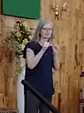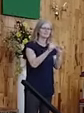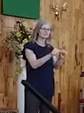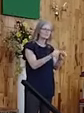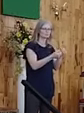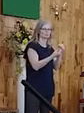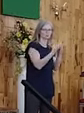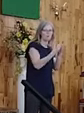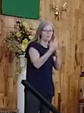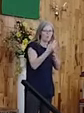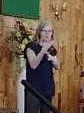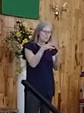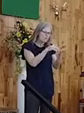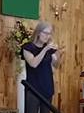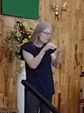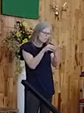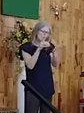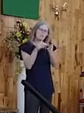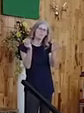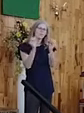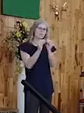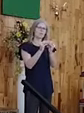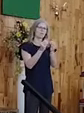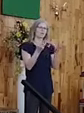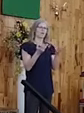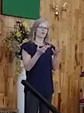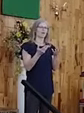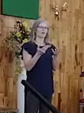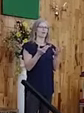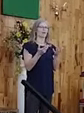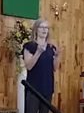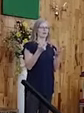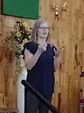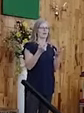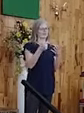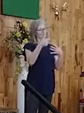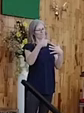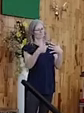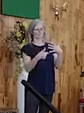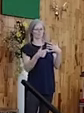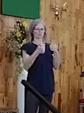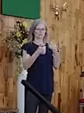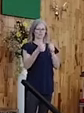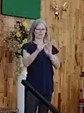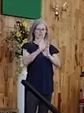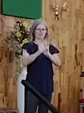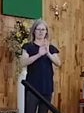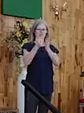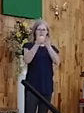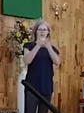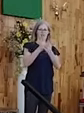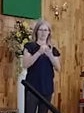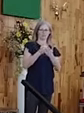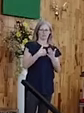grow, learning more and more what commandments help us to live